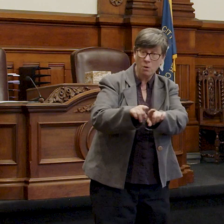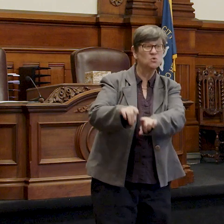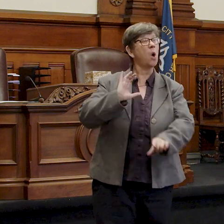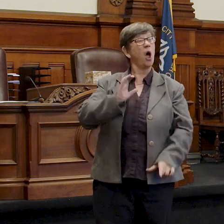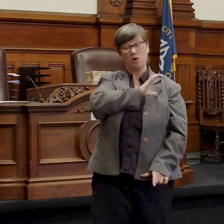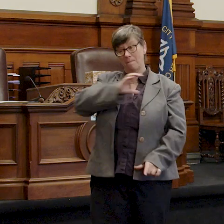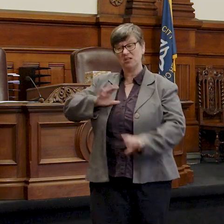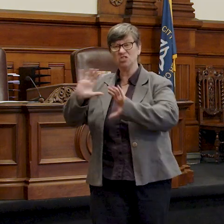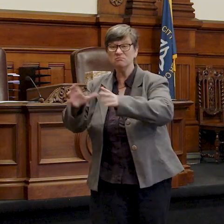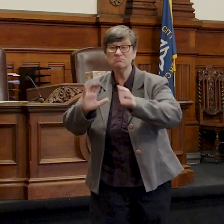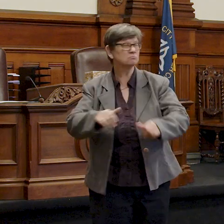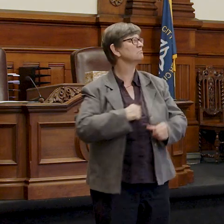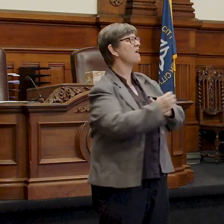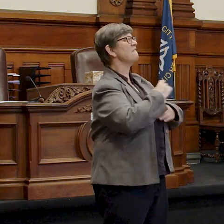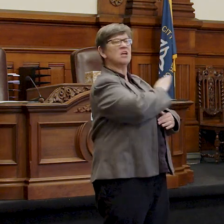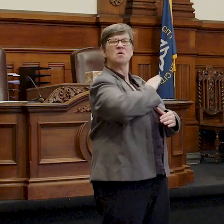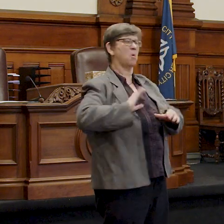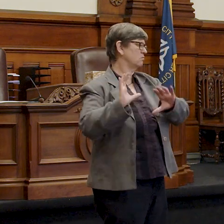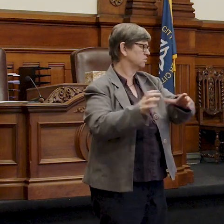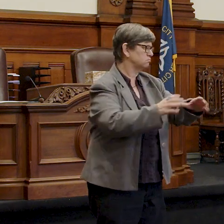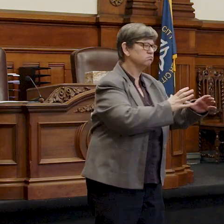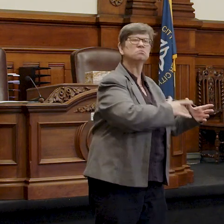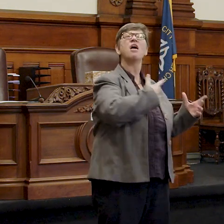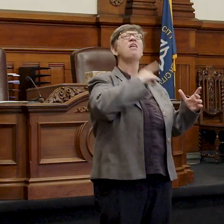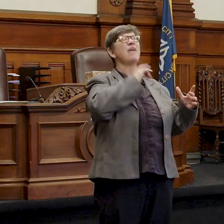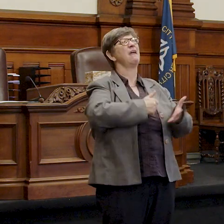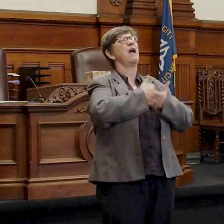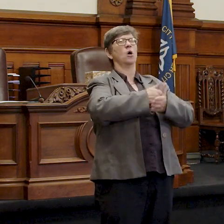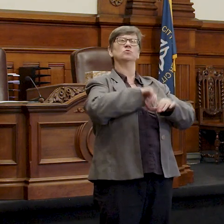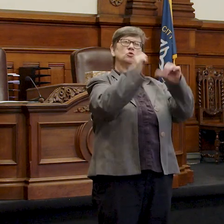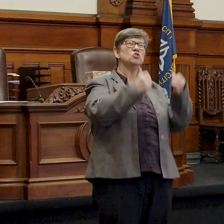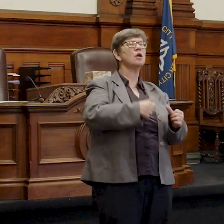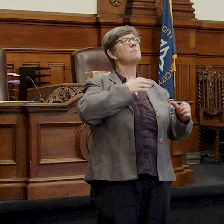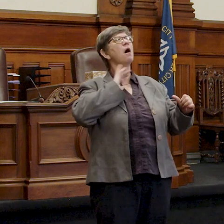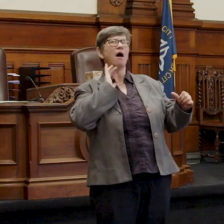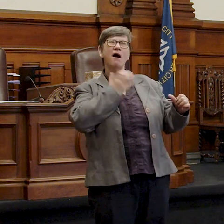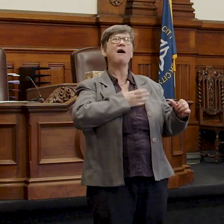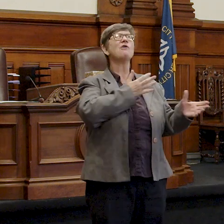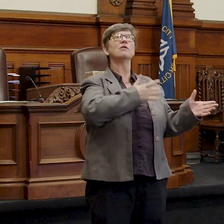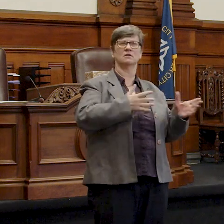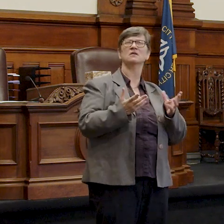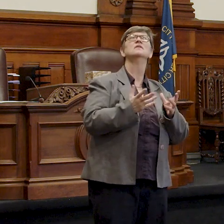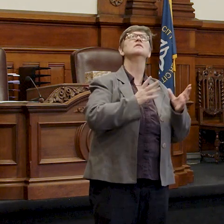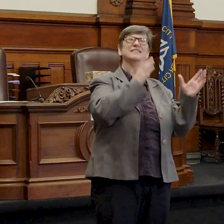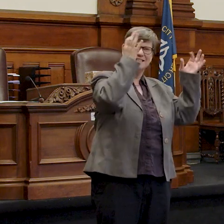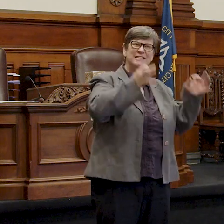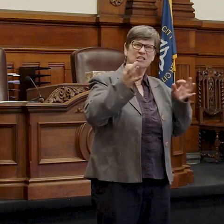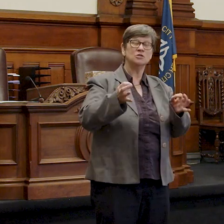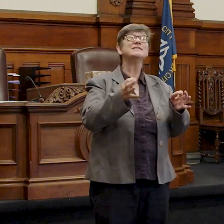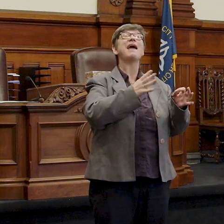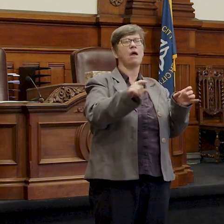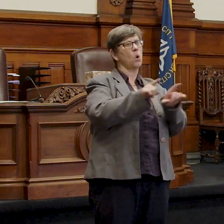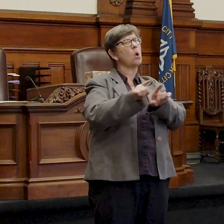shape our strategies and initiatives to the public meetings we hold in advance of major projects to my Mayor on the Block sessions. We are always taking